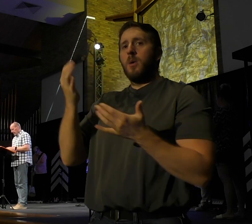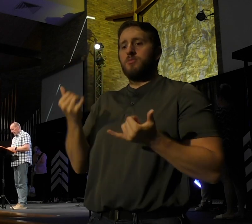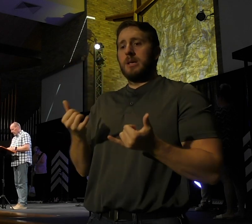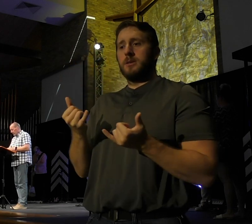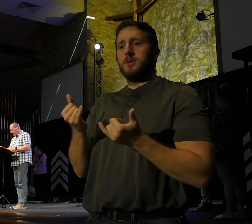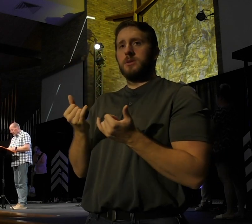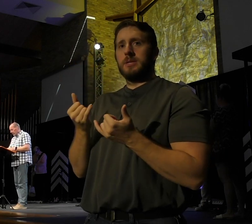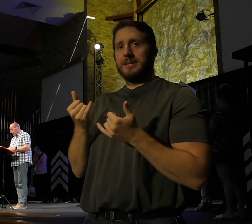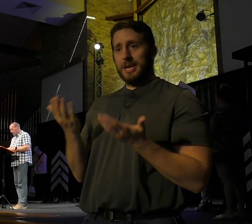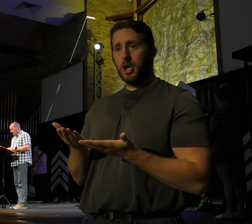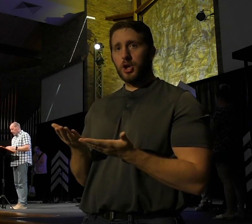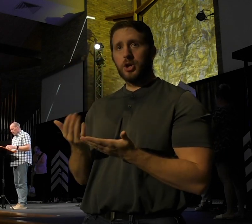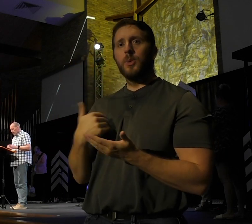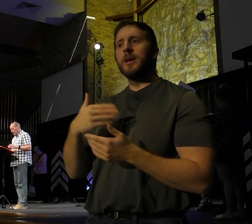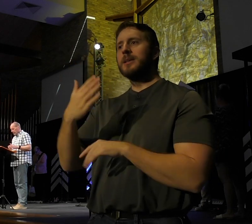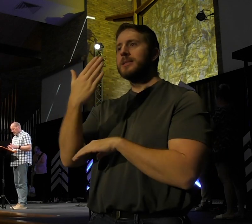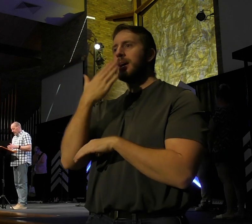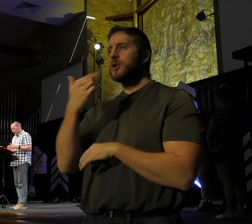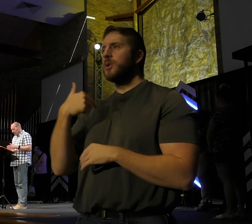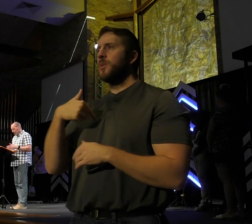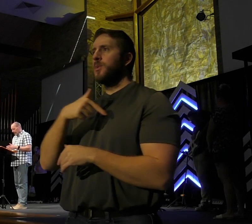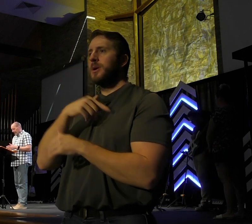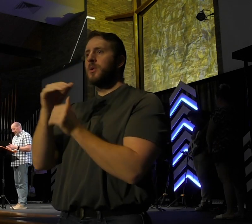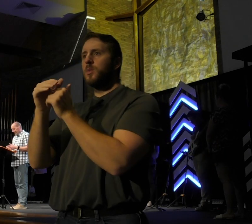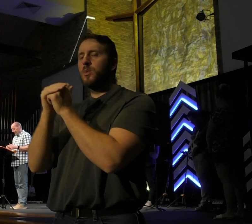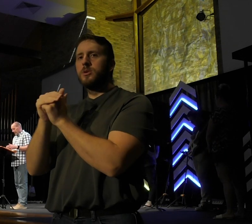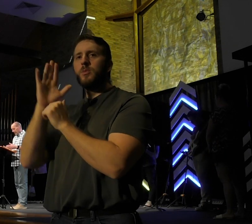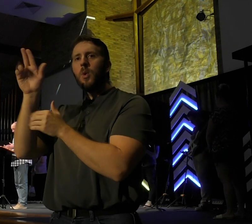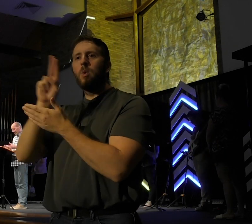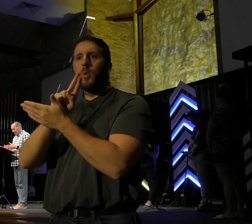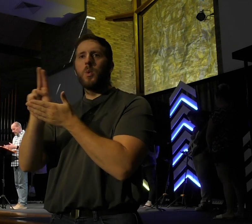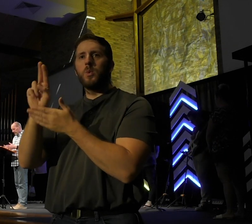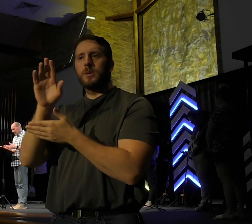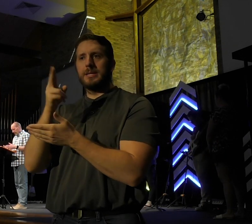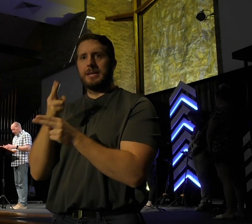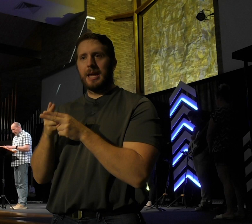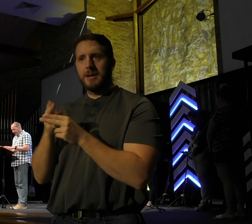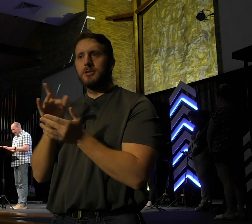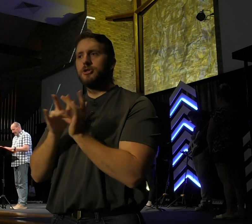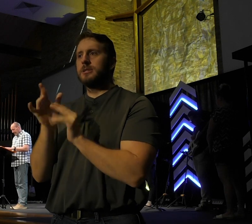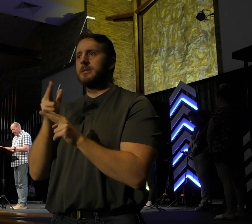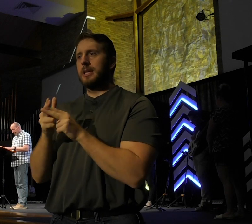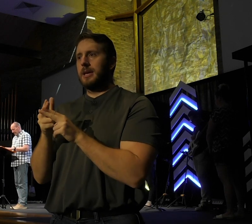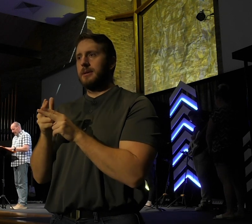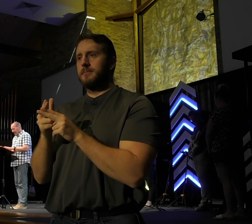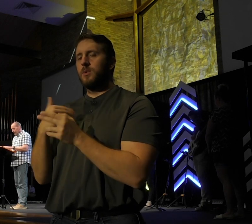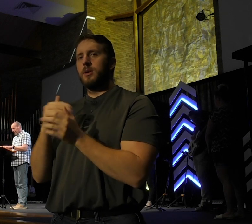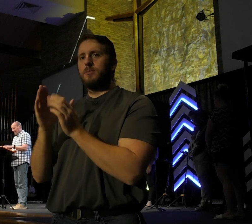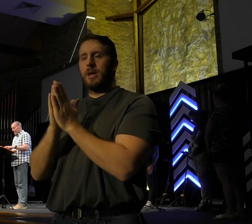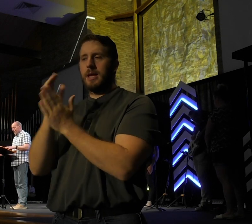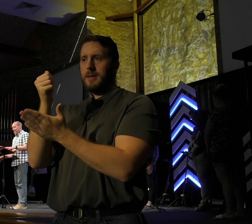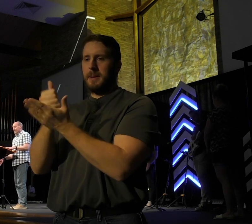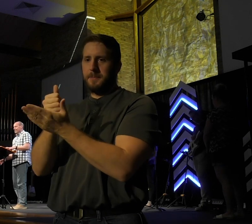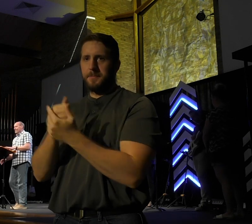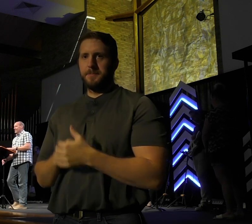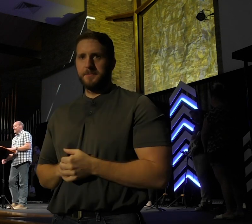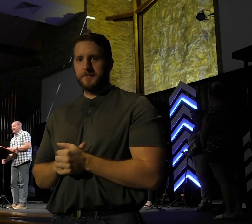here. We thank you that we get to worship your holy name. In Jesus' name we pray.